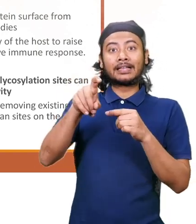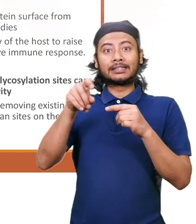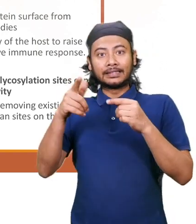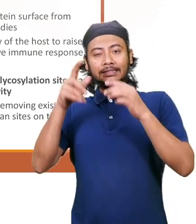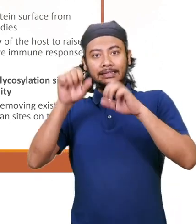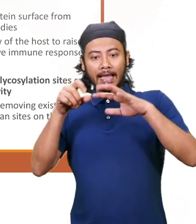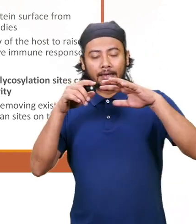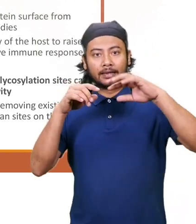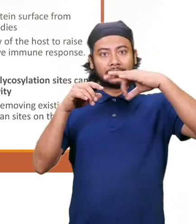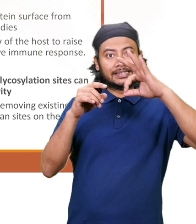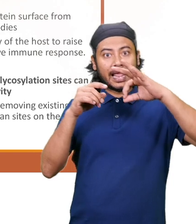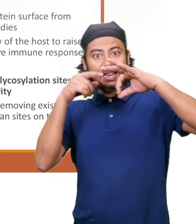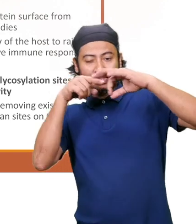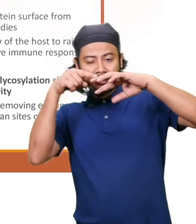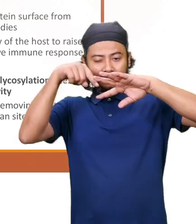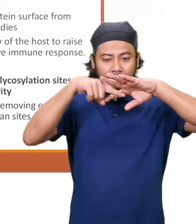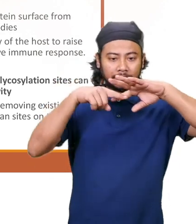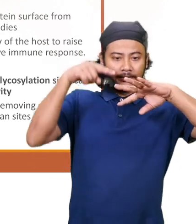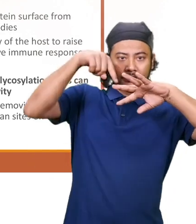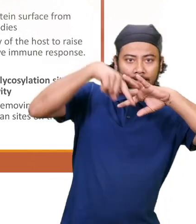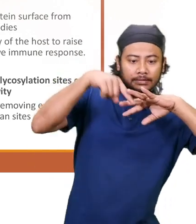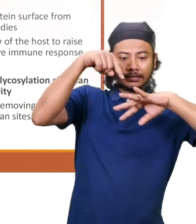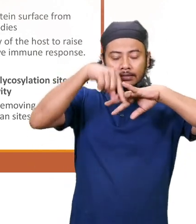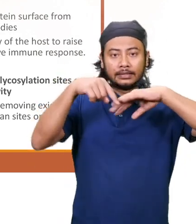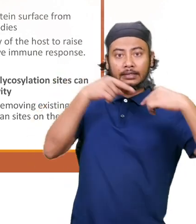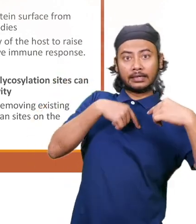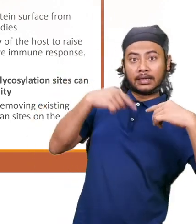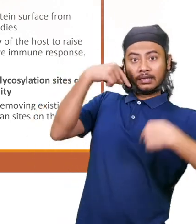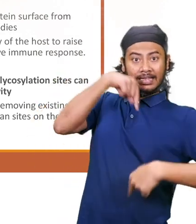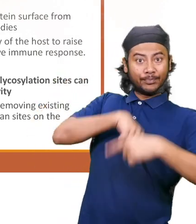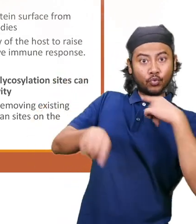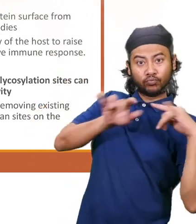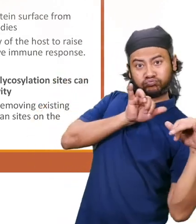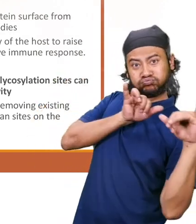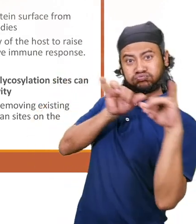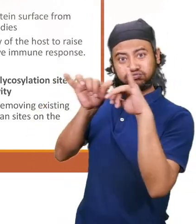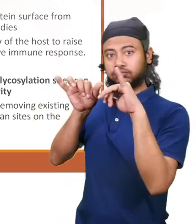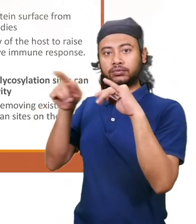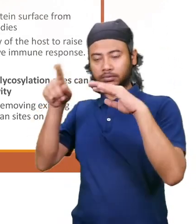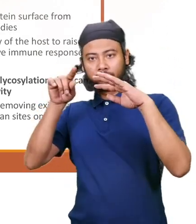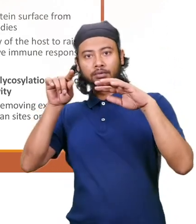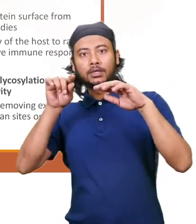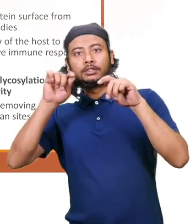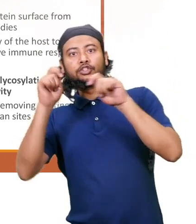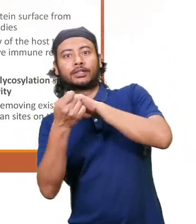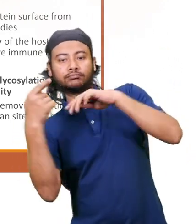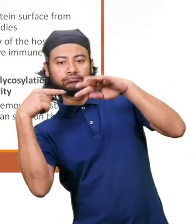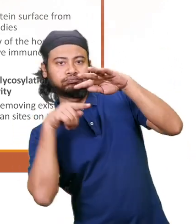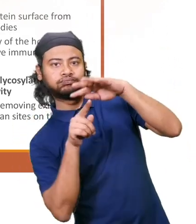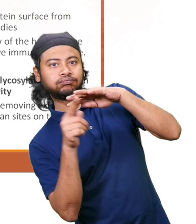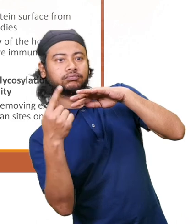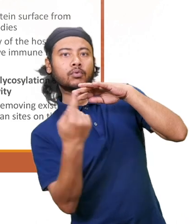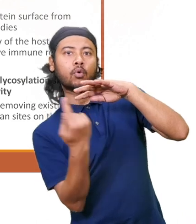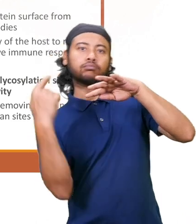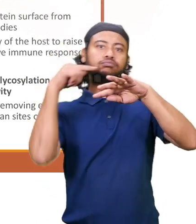to changes in viral infectivity through altered binding affinity and immune